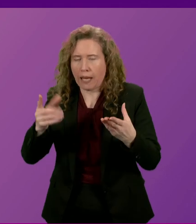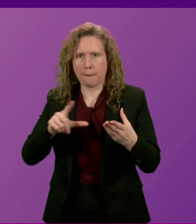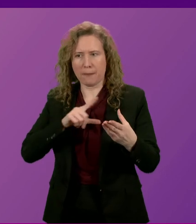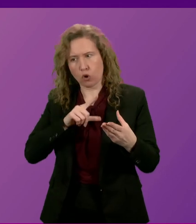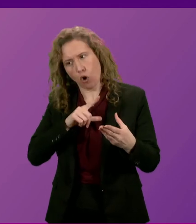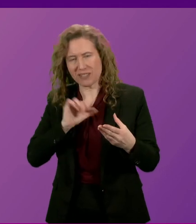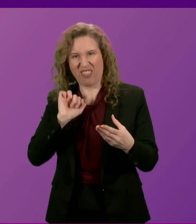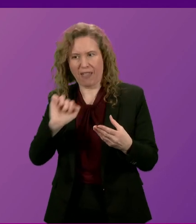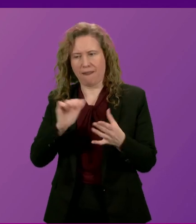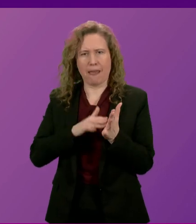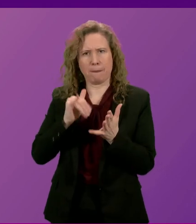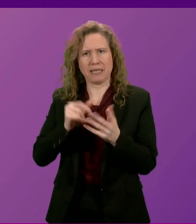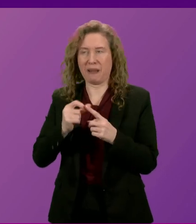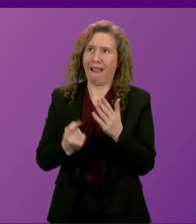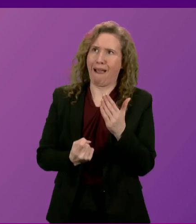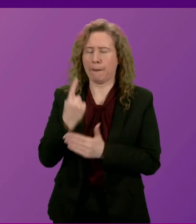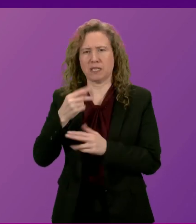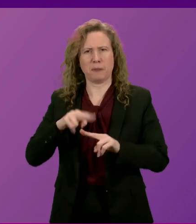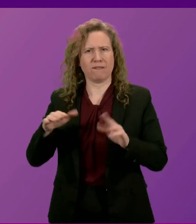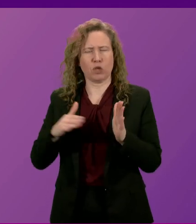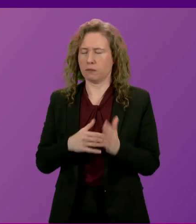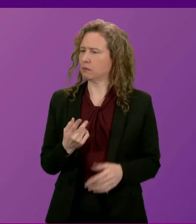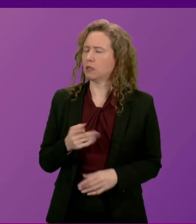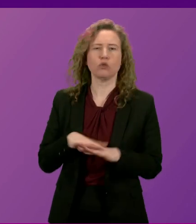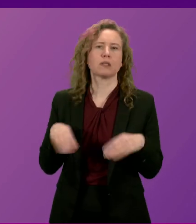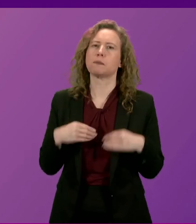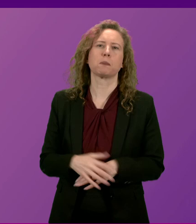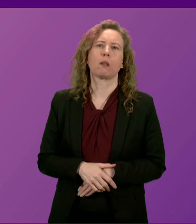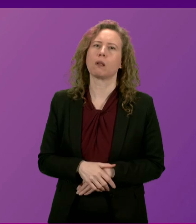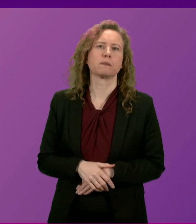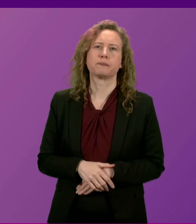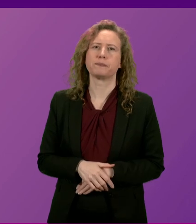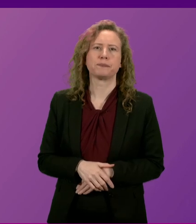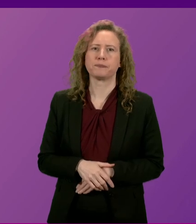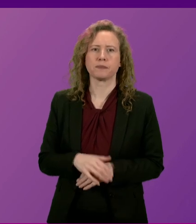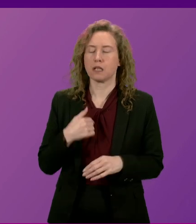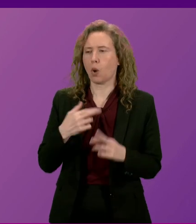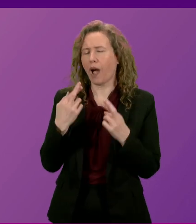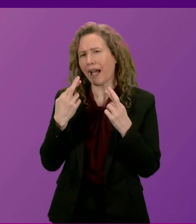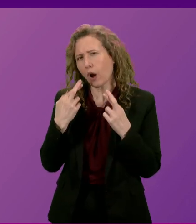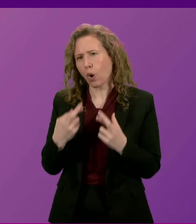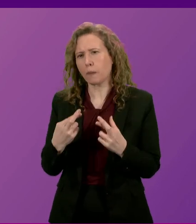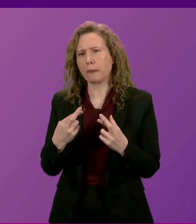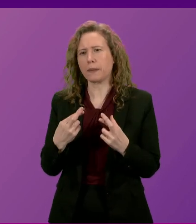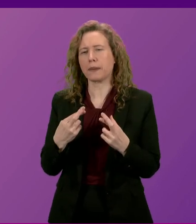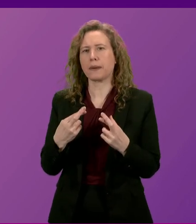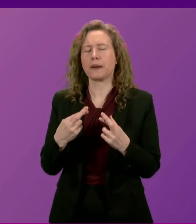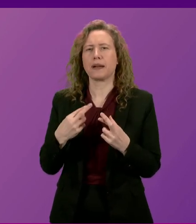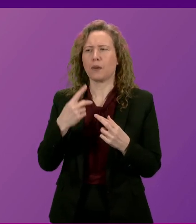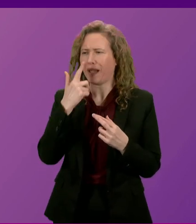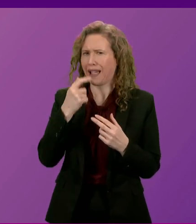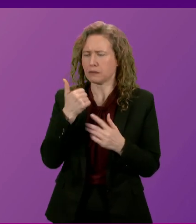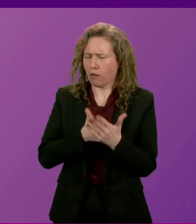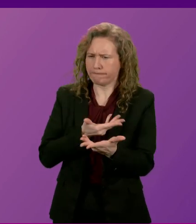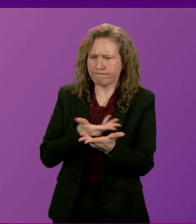MSP happens to be the First Minister, I think is absolutely unacceptable. So I do hope that there can be some